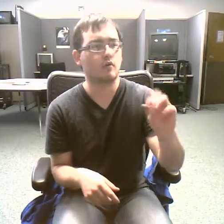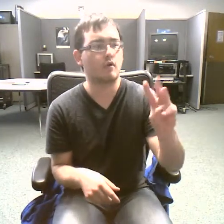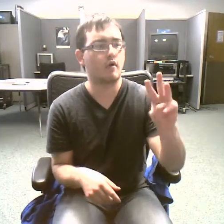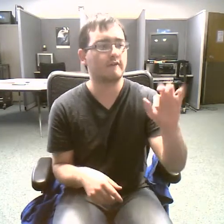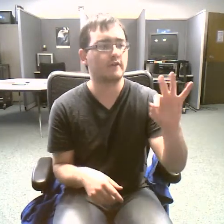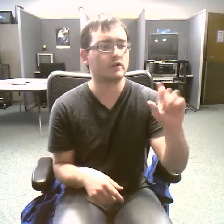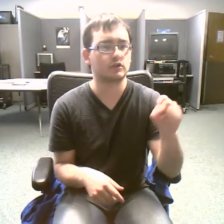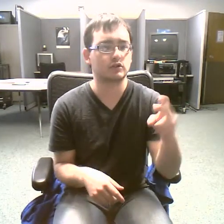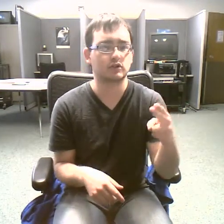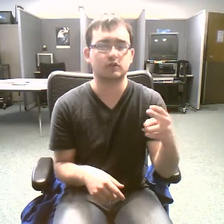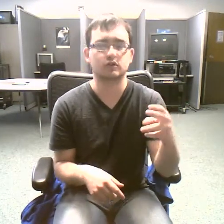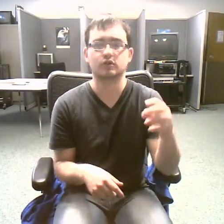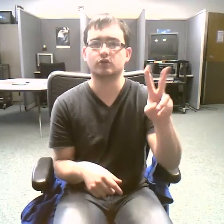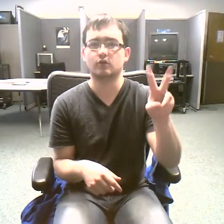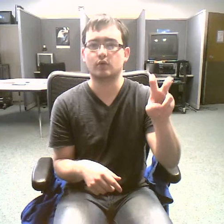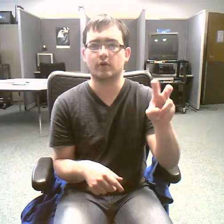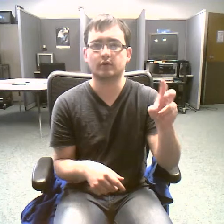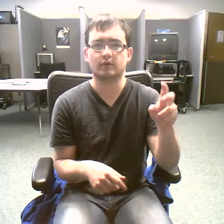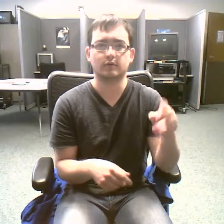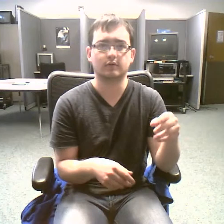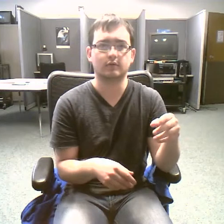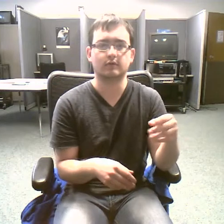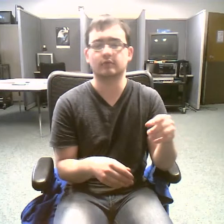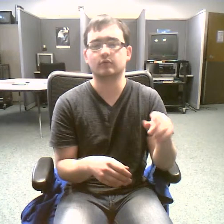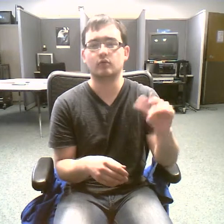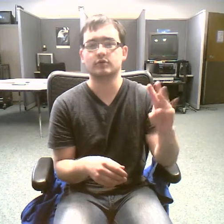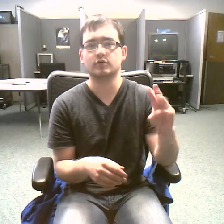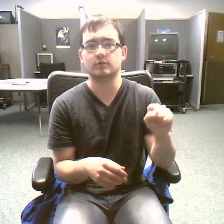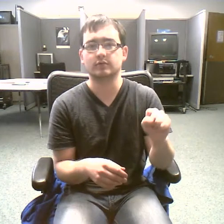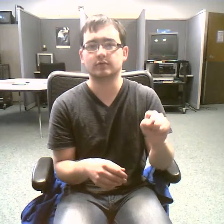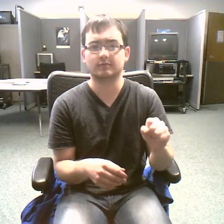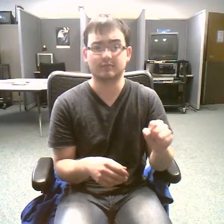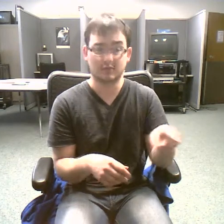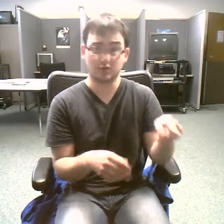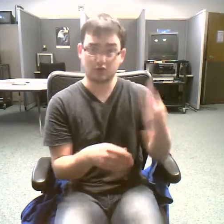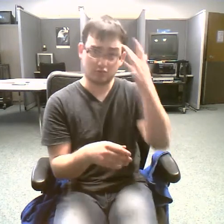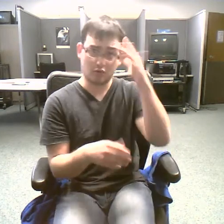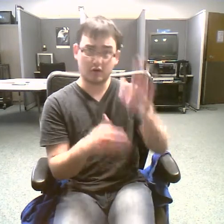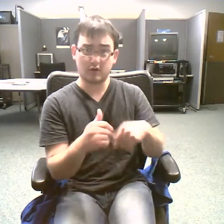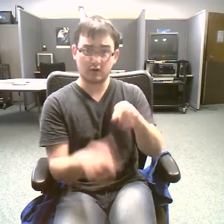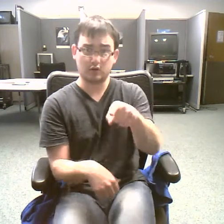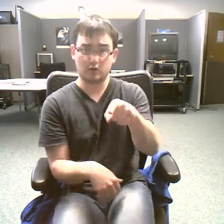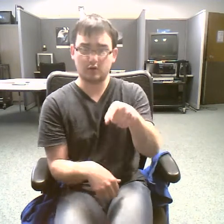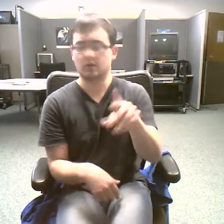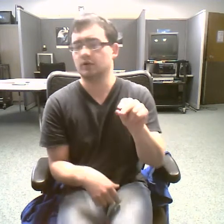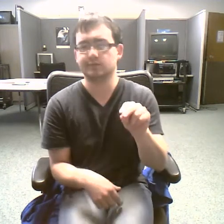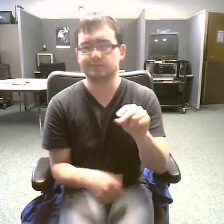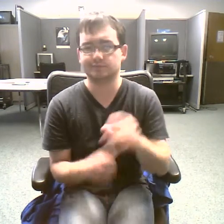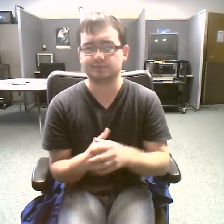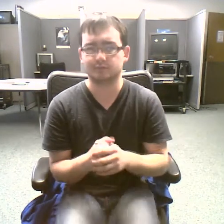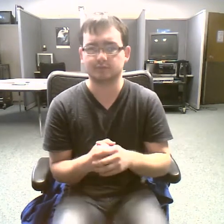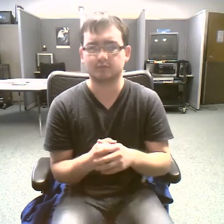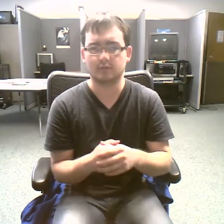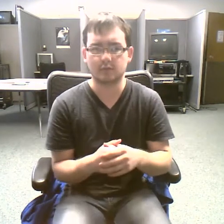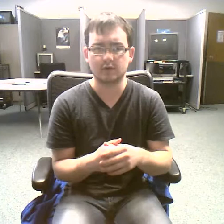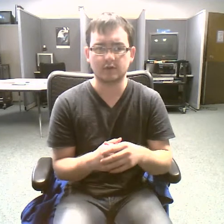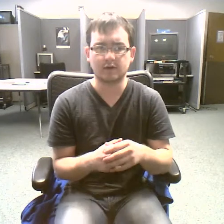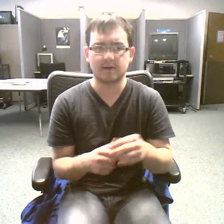smarter or more complex than you? No. There are even organisms of the same species with different numbers of chromosomes. You will often